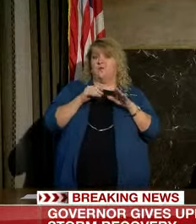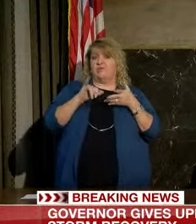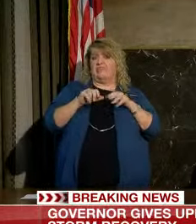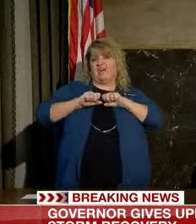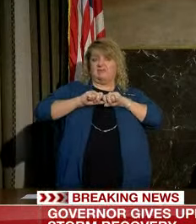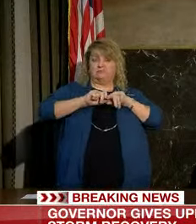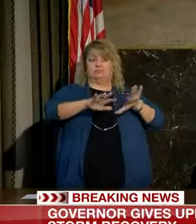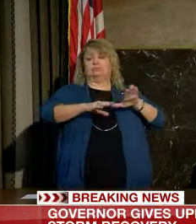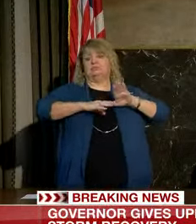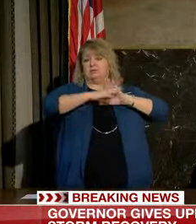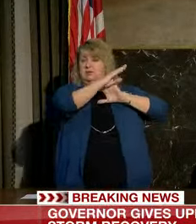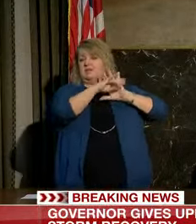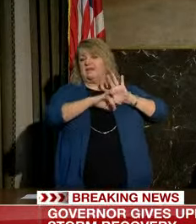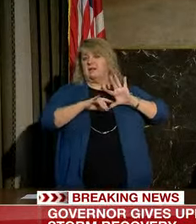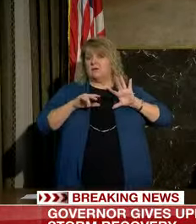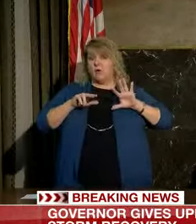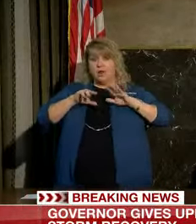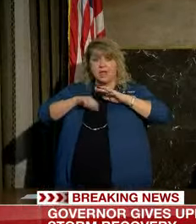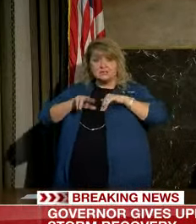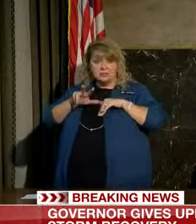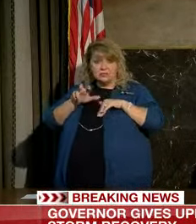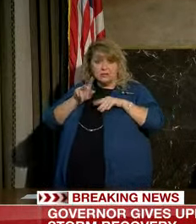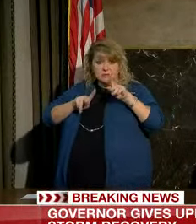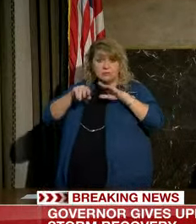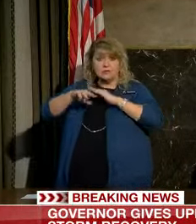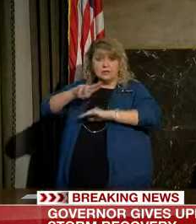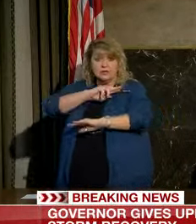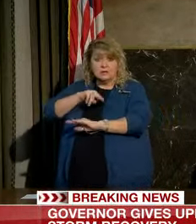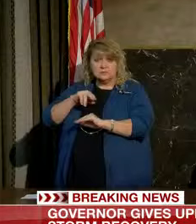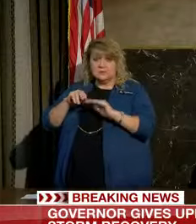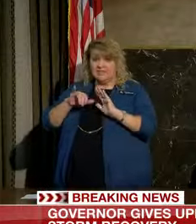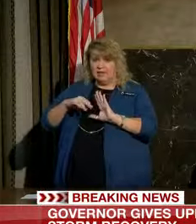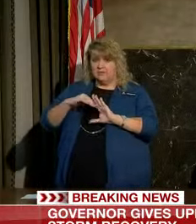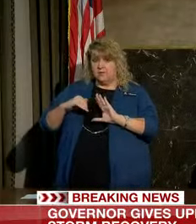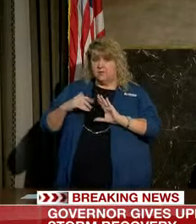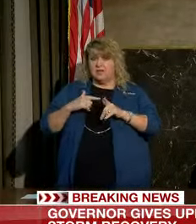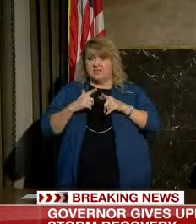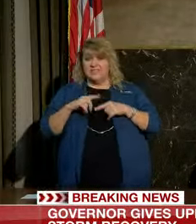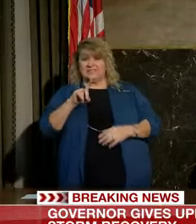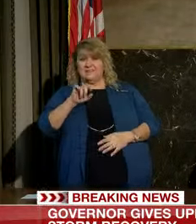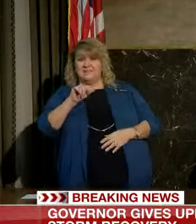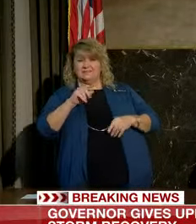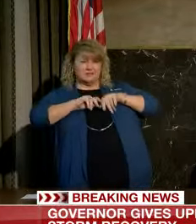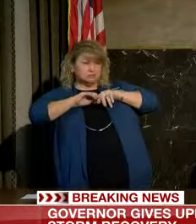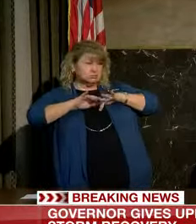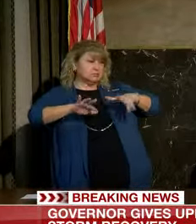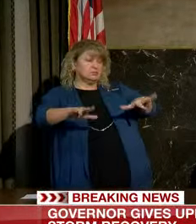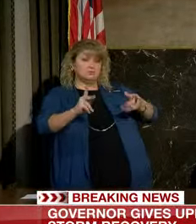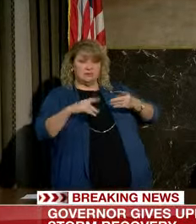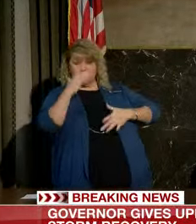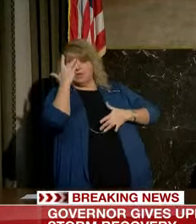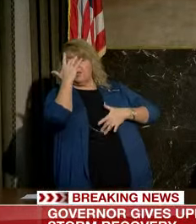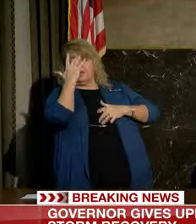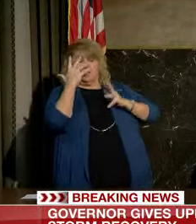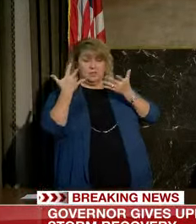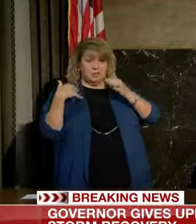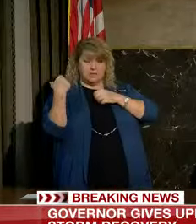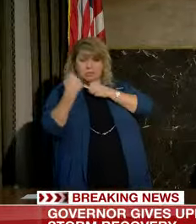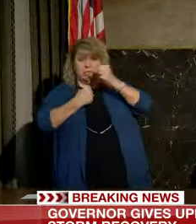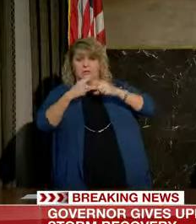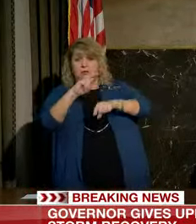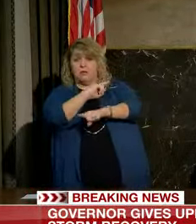actually took root in the state of Louisiana. So the bad news is that there's still a very